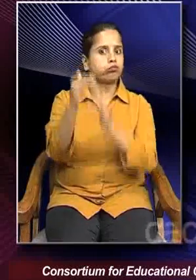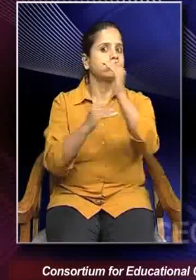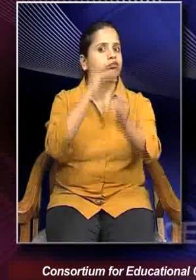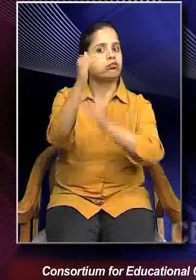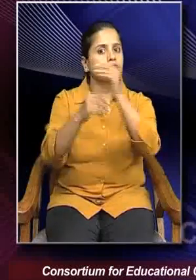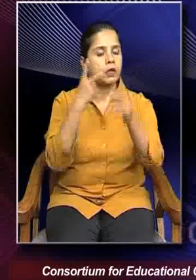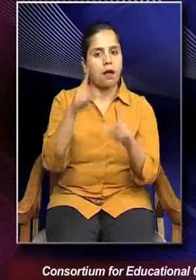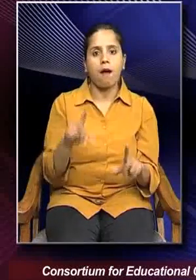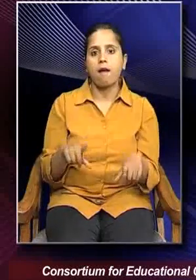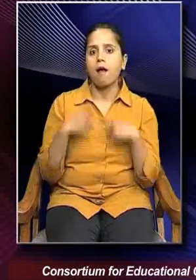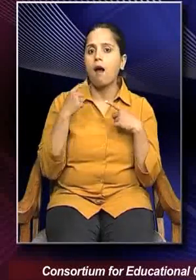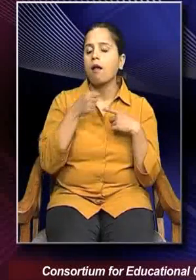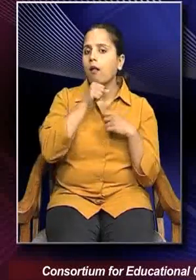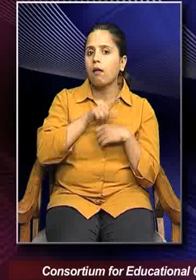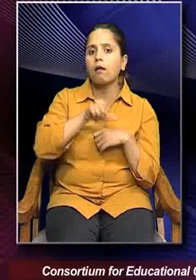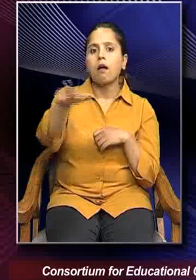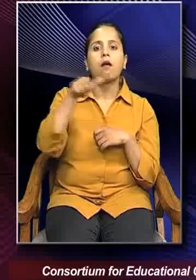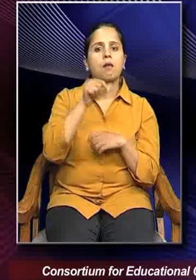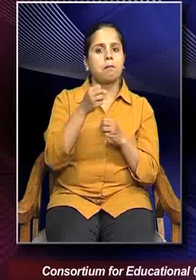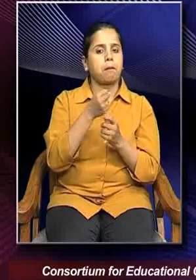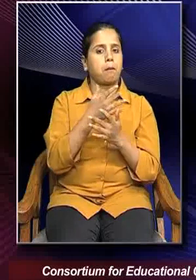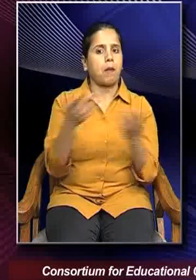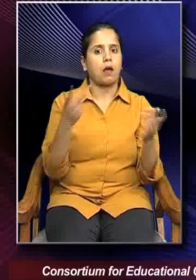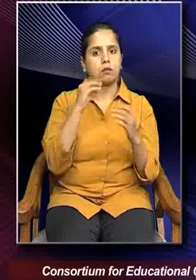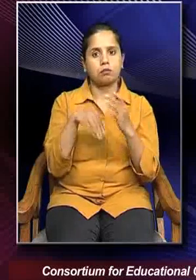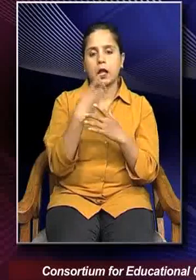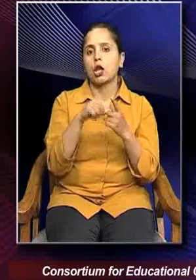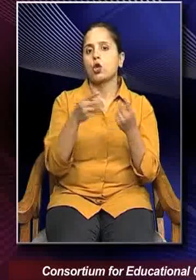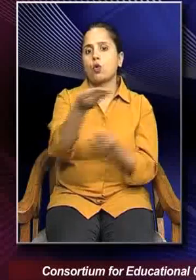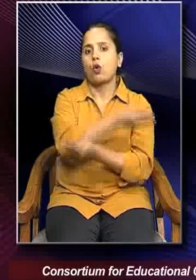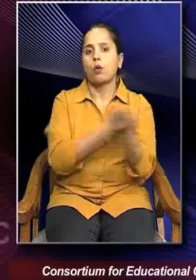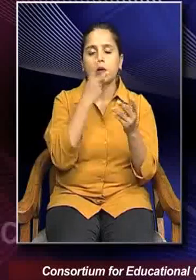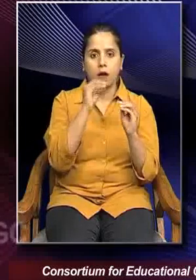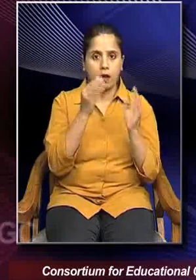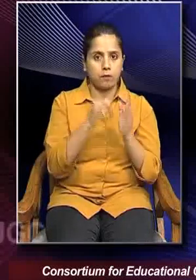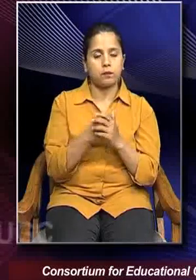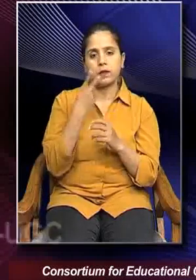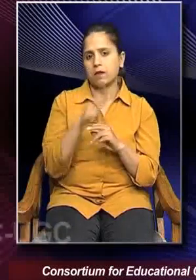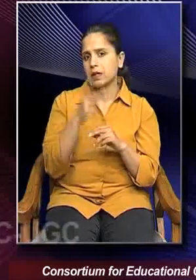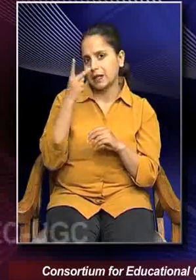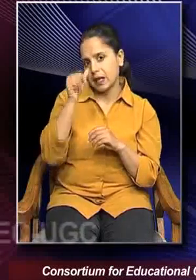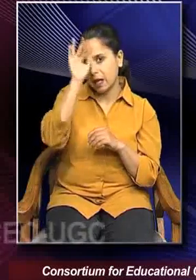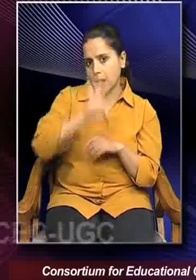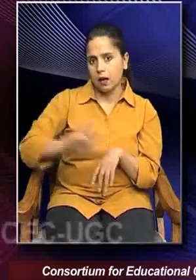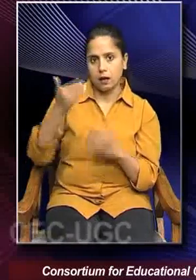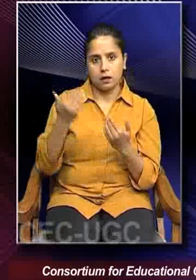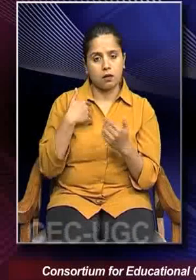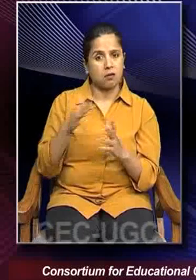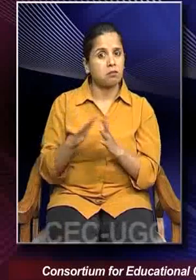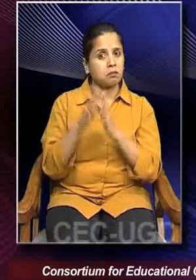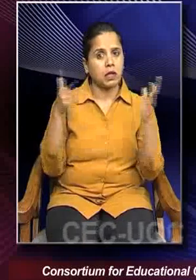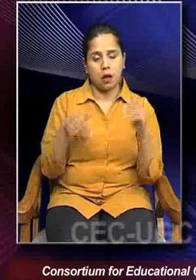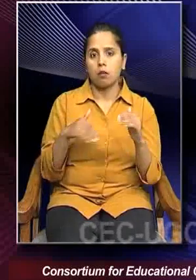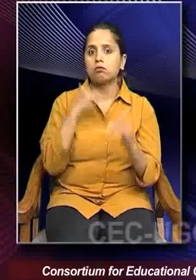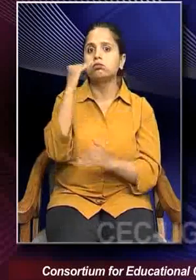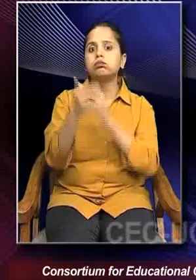of the life expectancy in many of these emerging economies. If you take the case of India, we have made tremendous